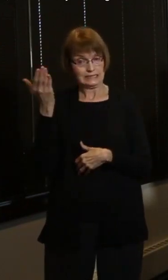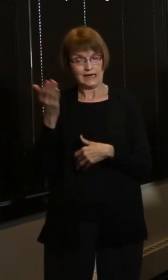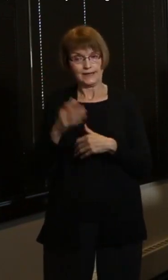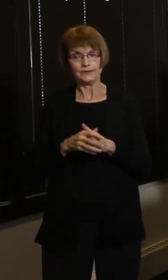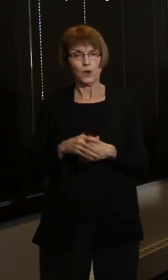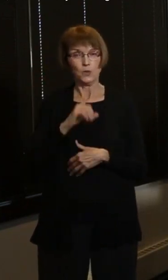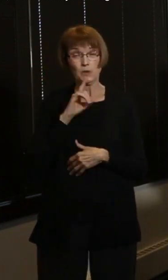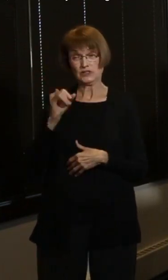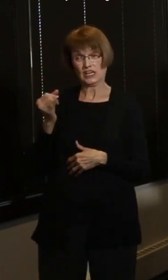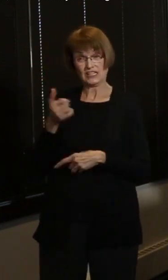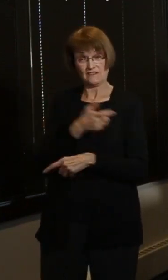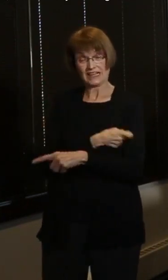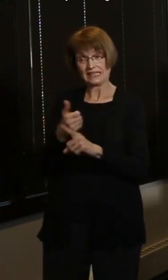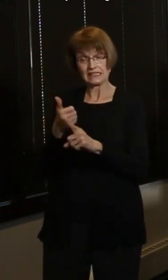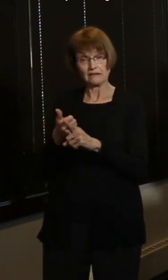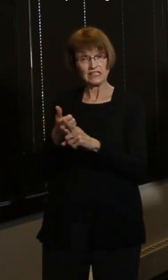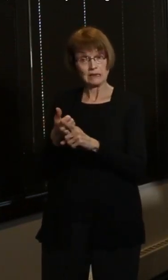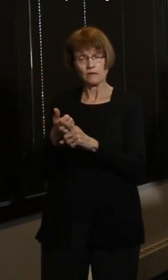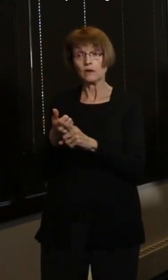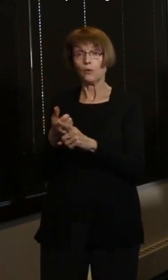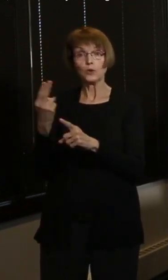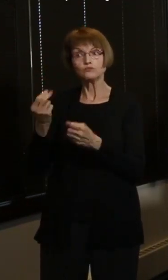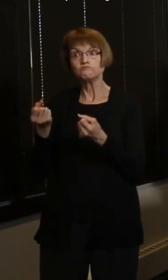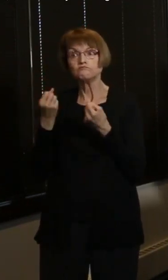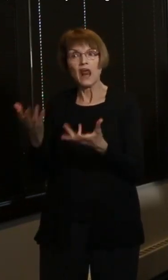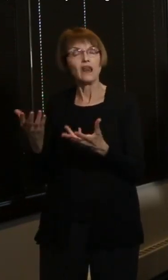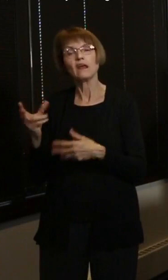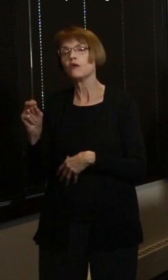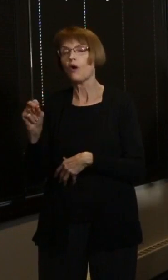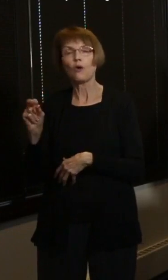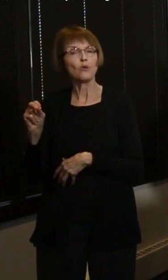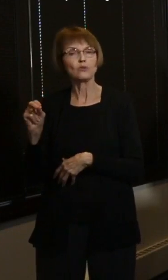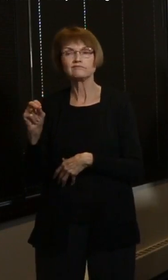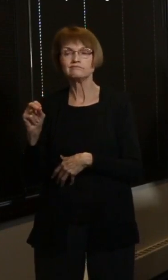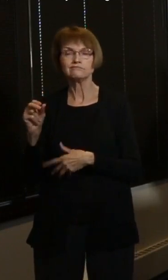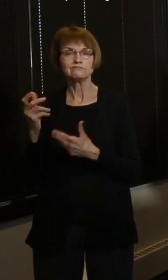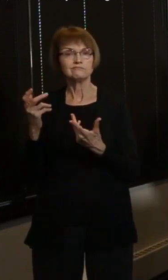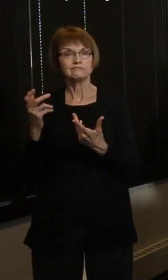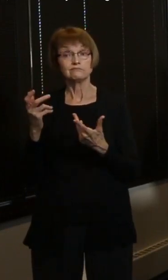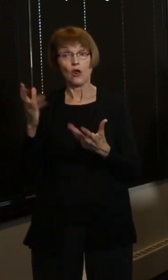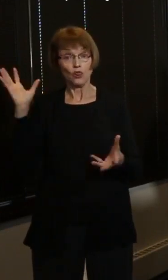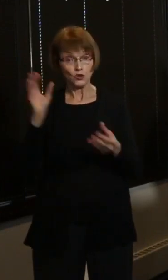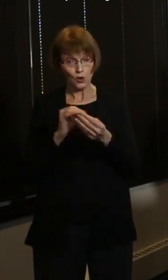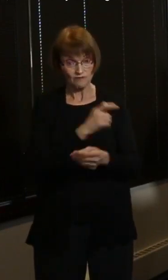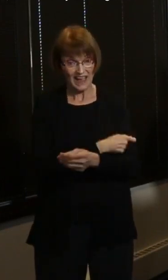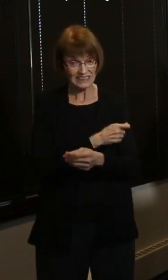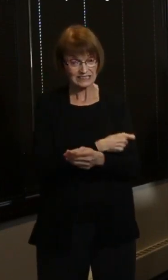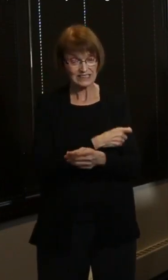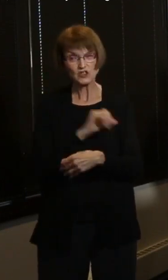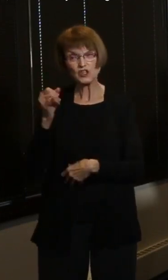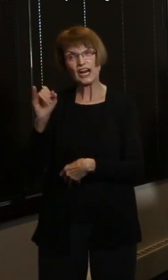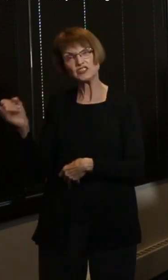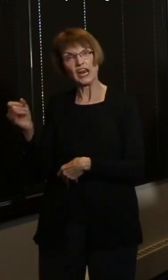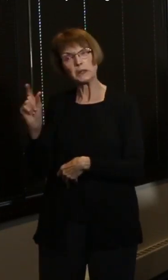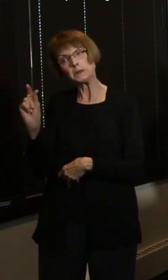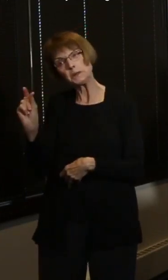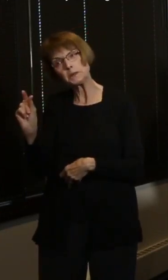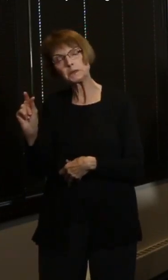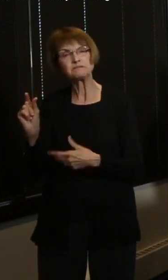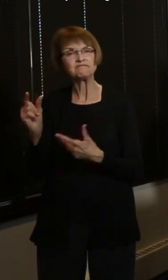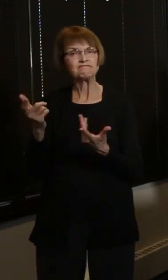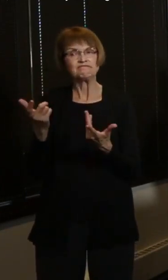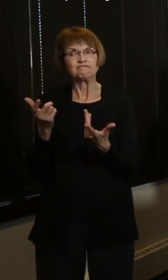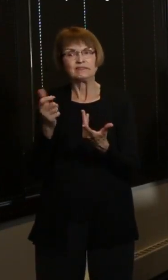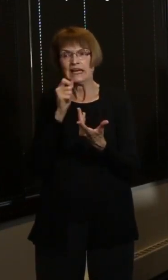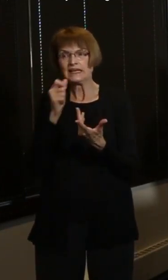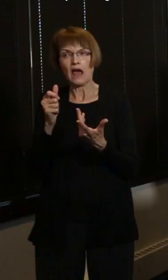make up a huge amount of vaccine within the region. When you take the total amount of vaccine that's in the region, it's still not